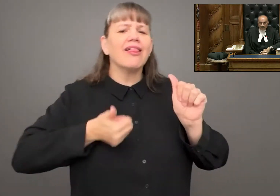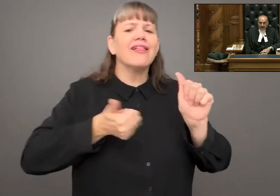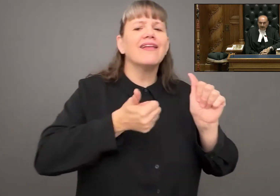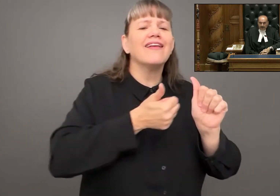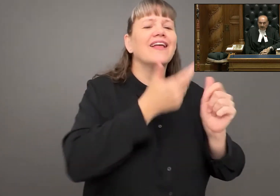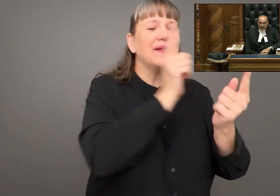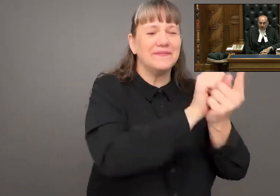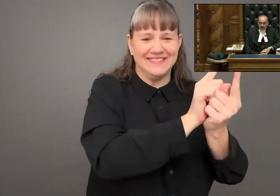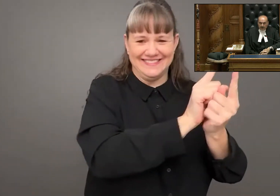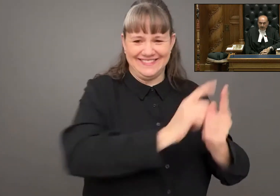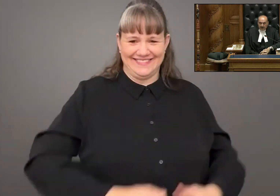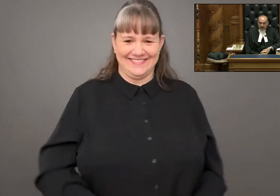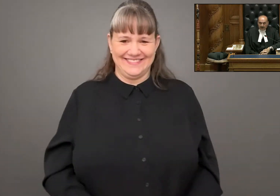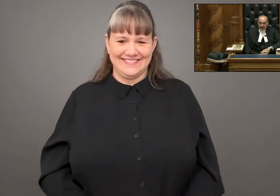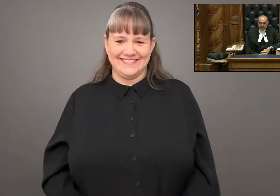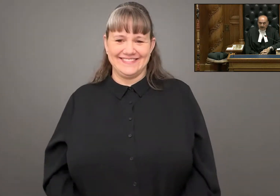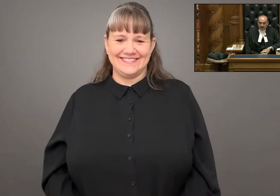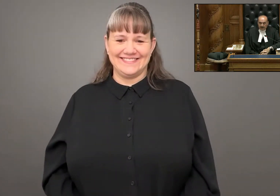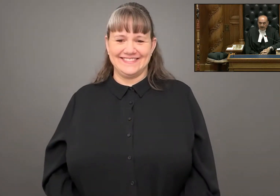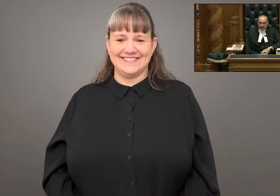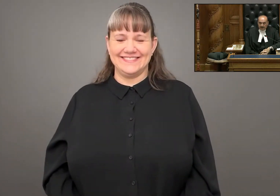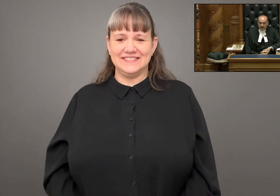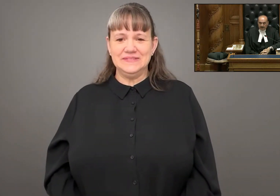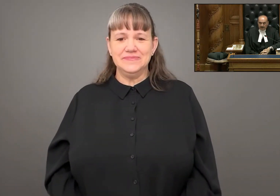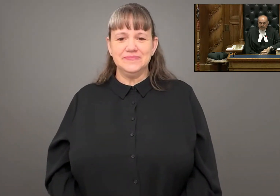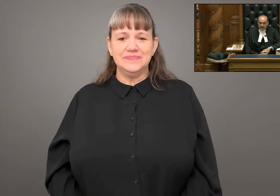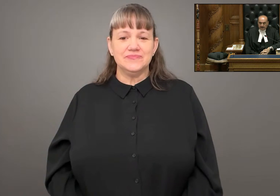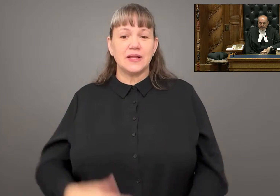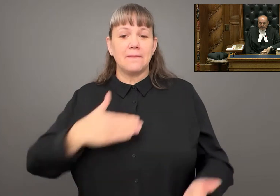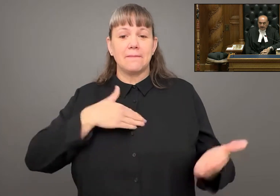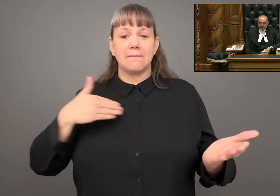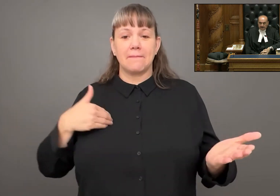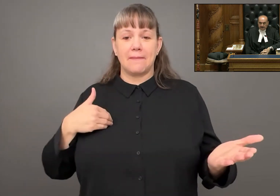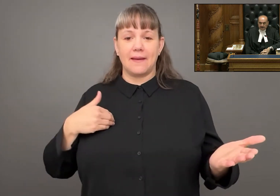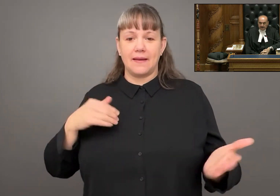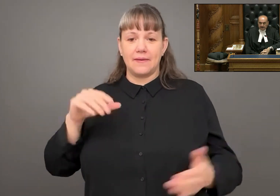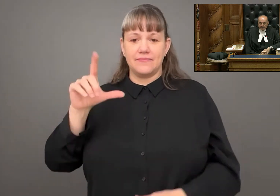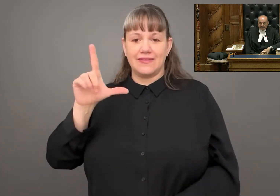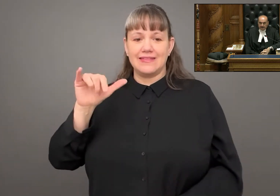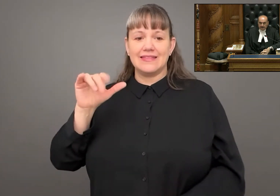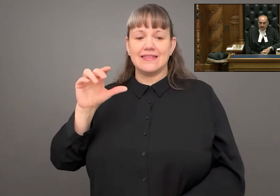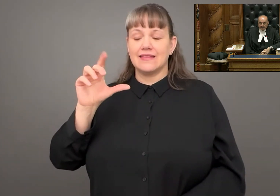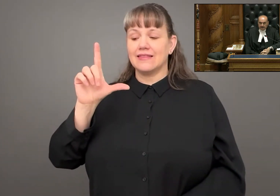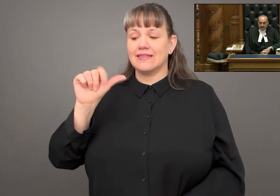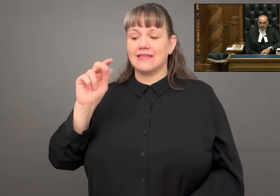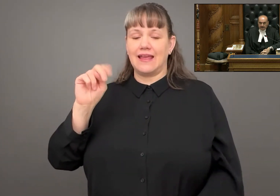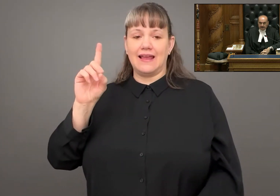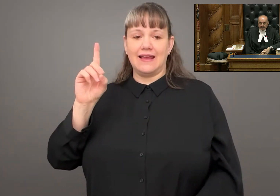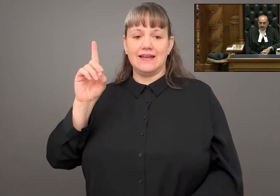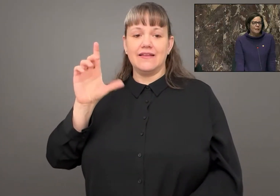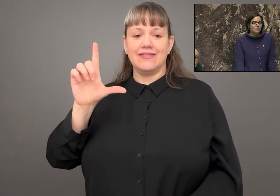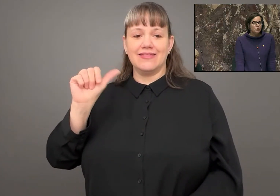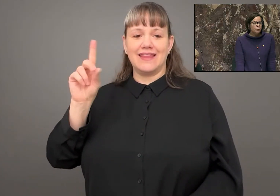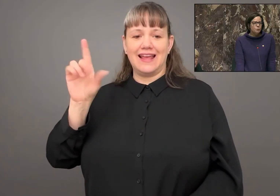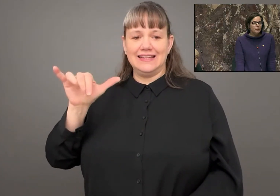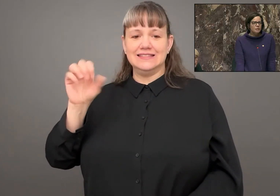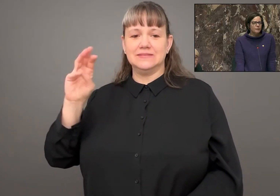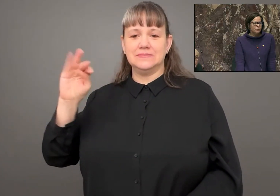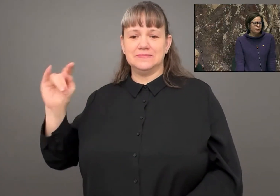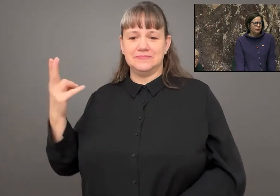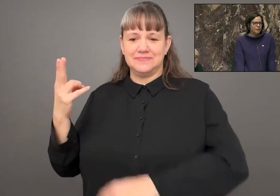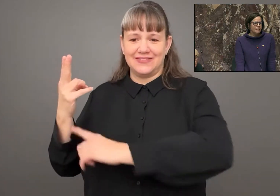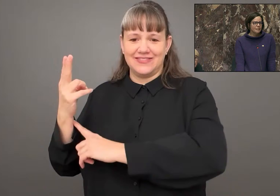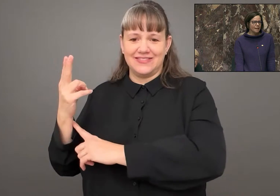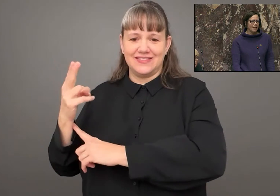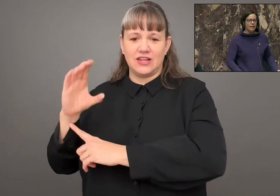Member for Ladysmith Oceanside. Thank you, Honourable Speaker. While they're not in the House today, my family is celebrating 2